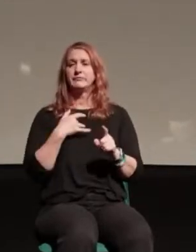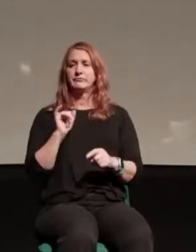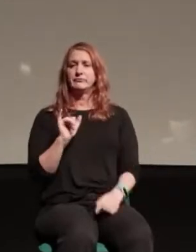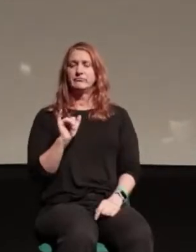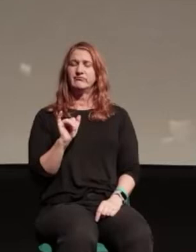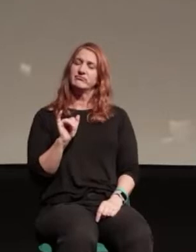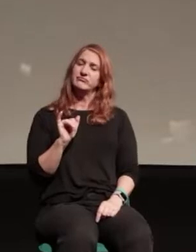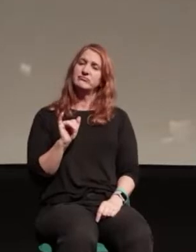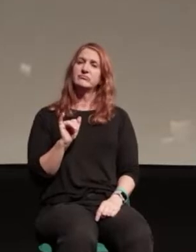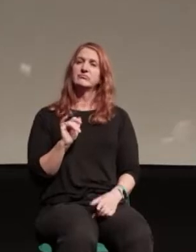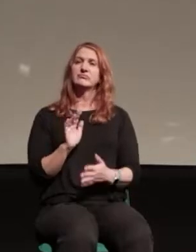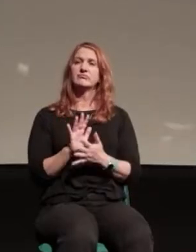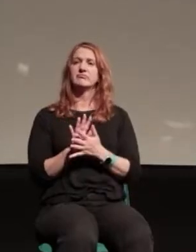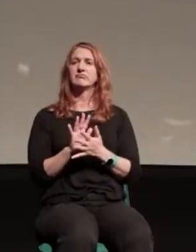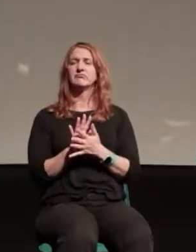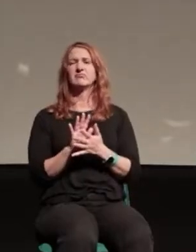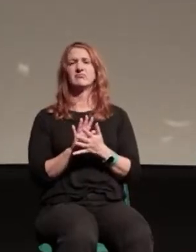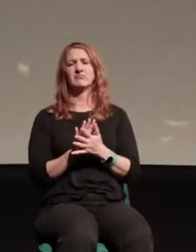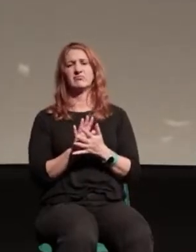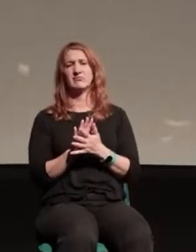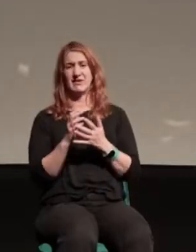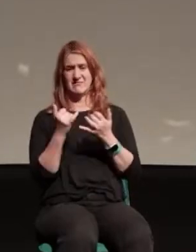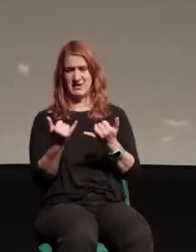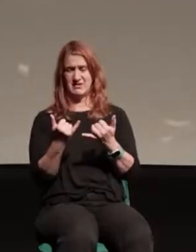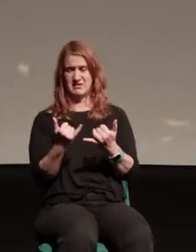of, where do we,